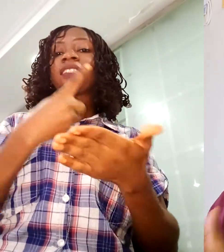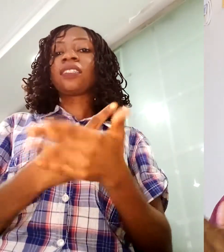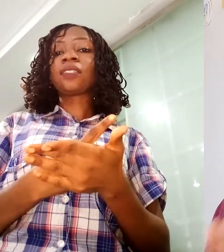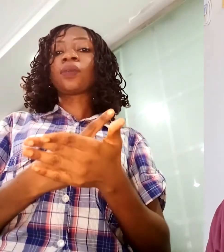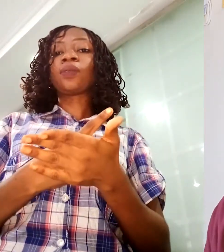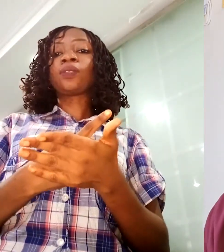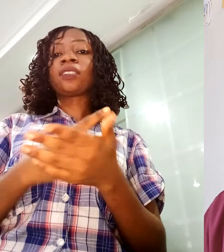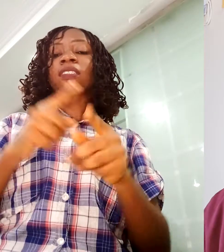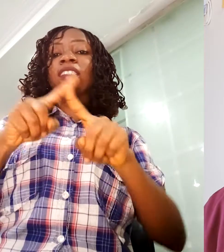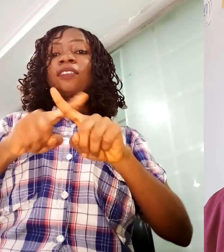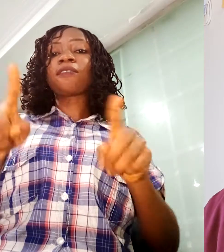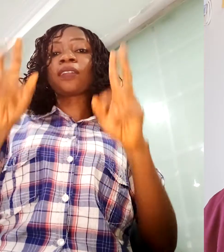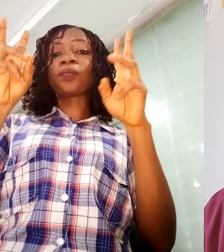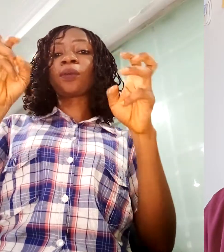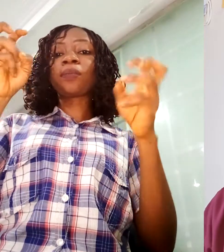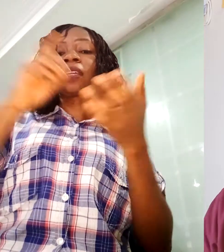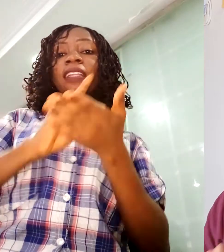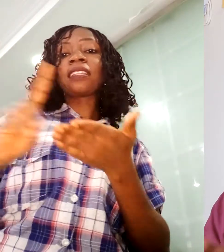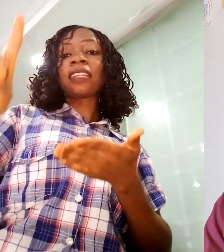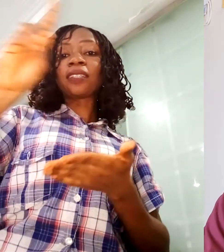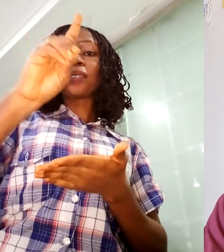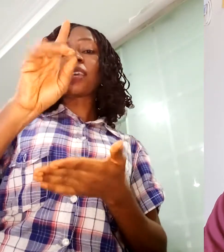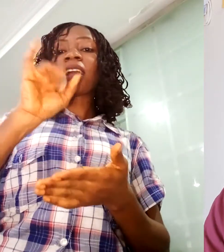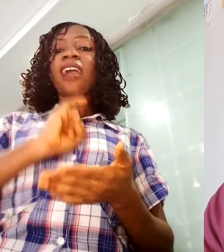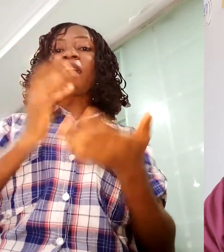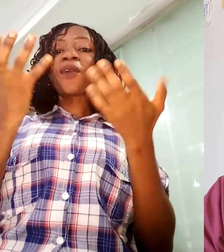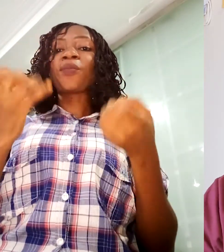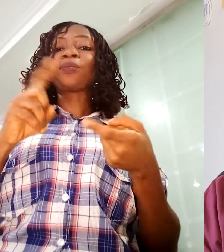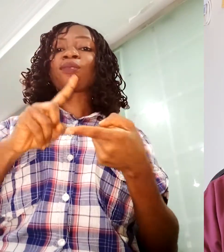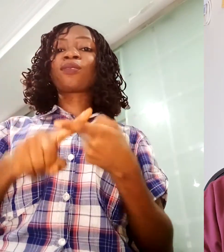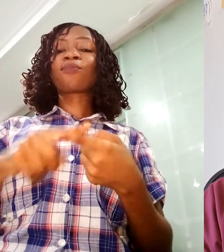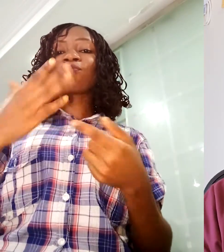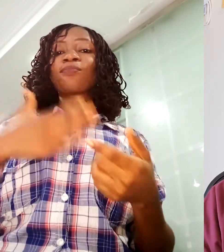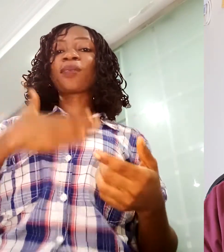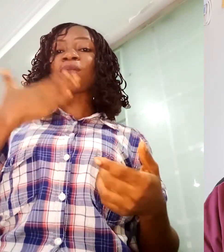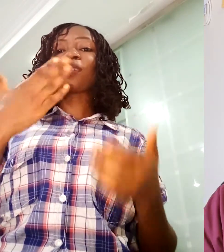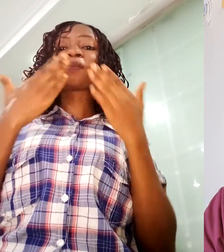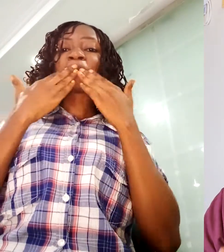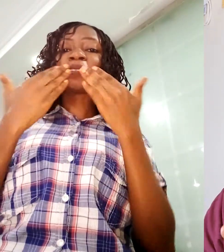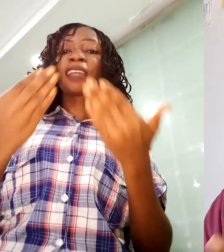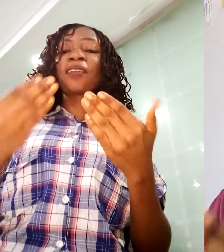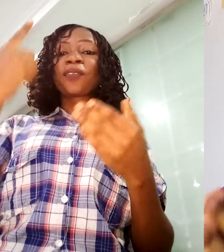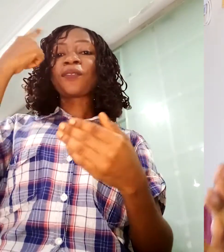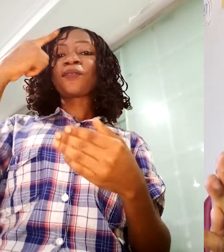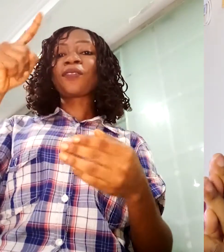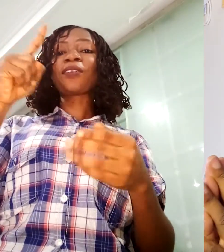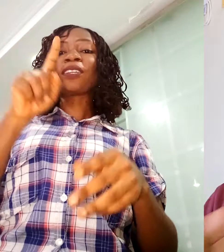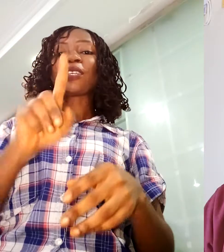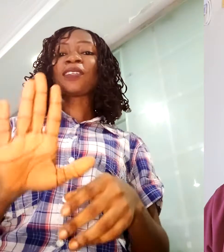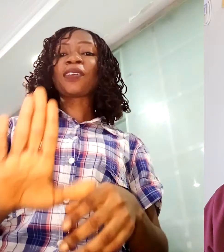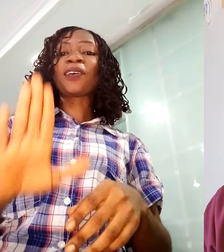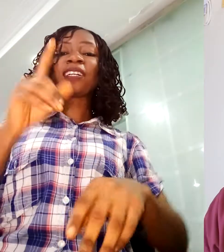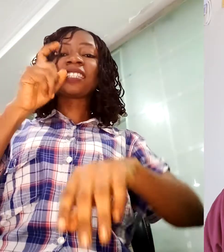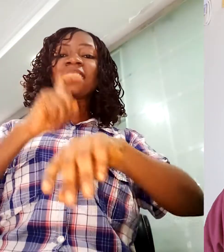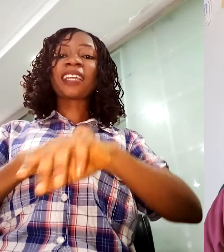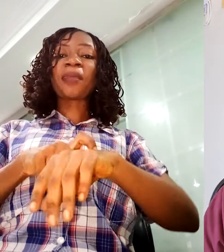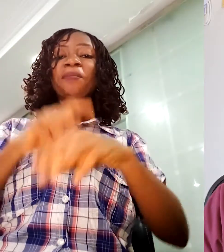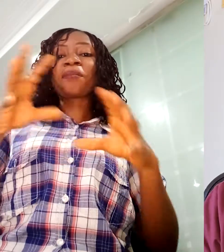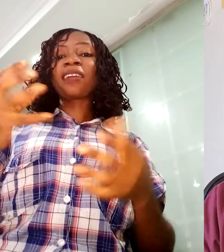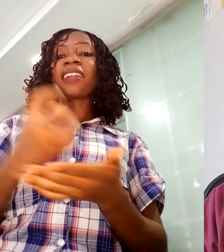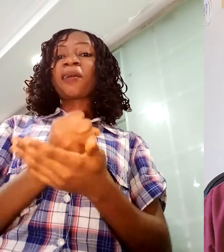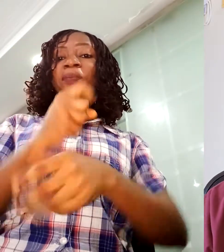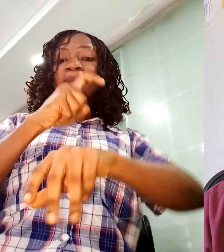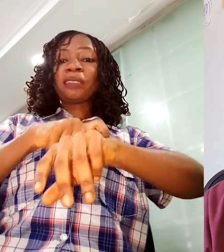topic in the next week. And I want to appreciate you for spending time